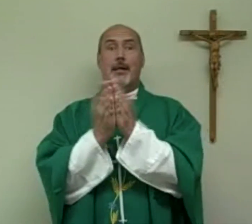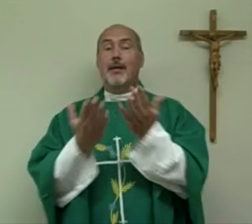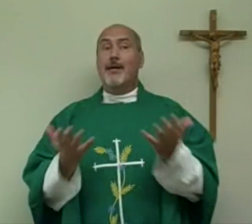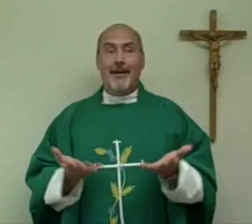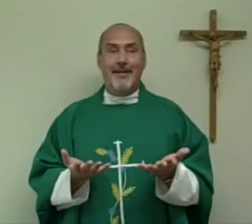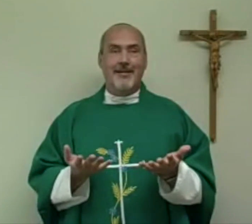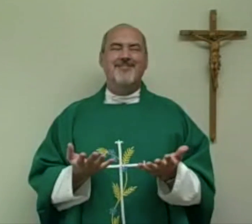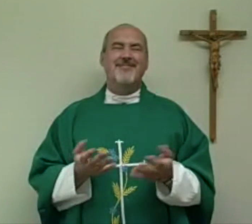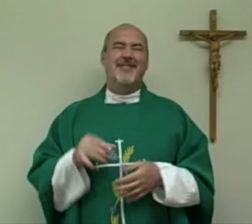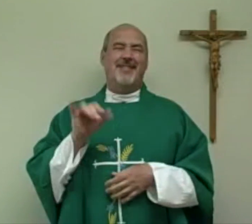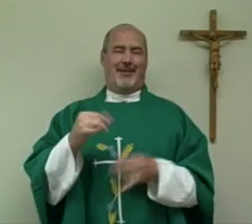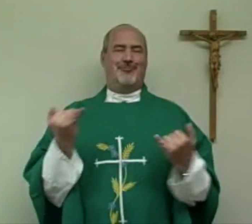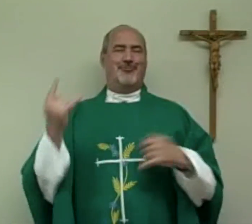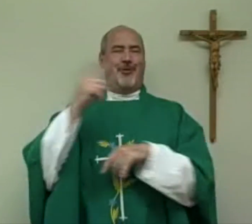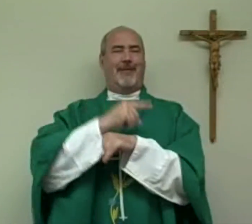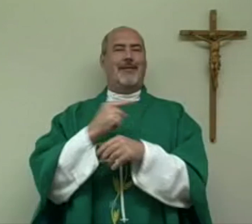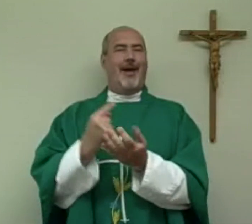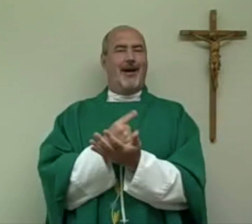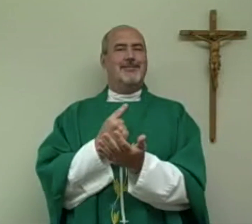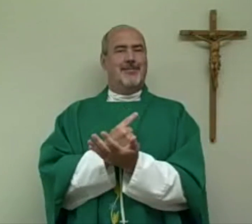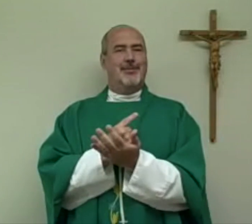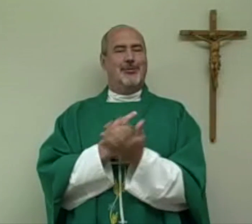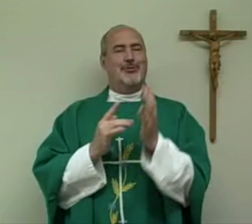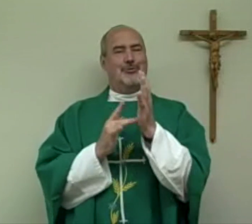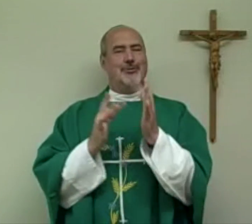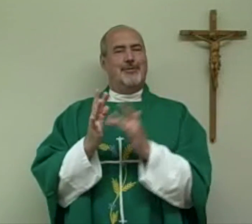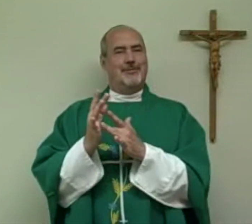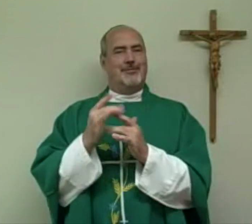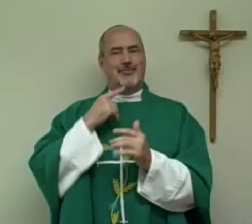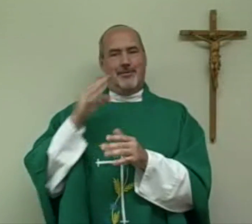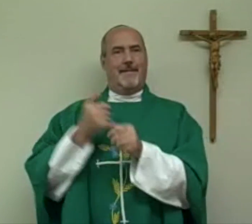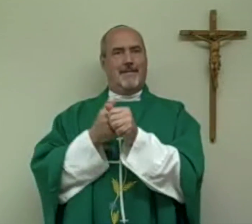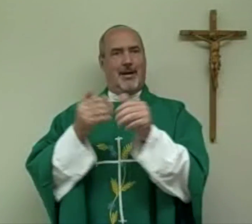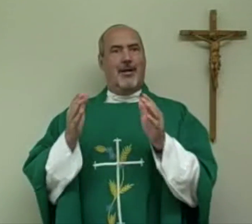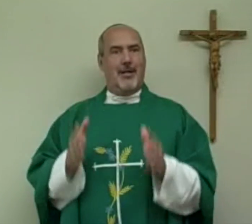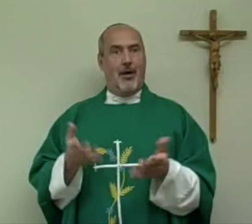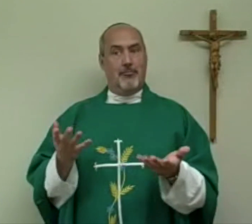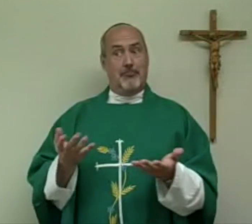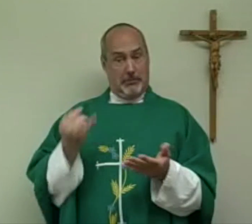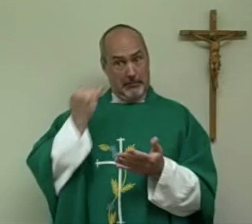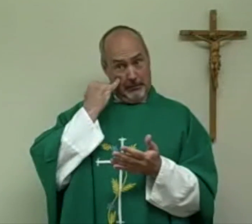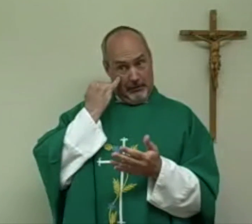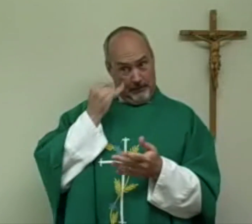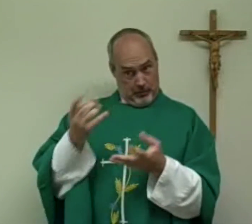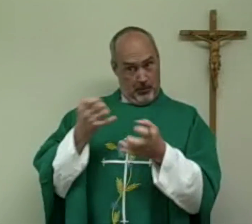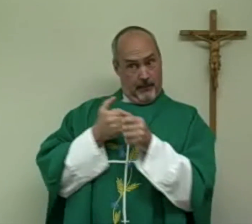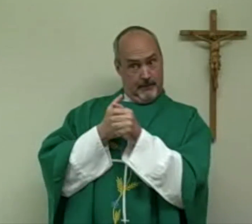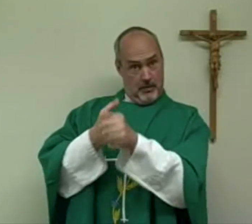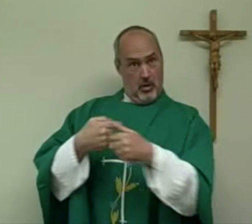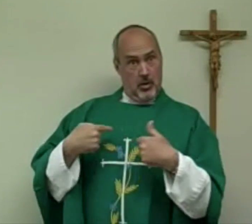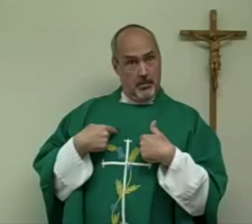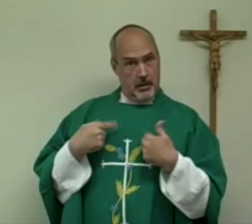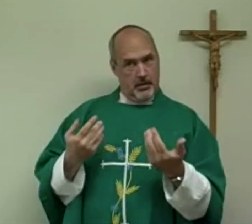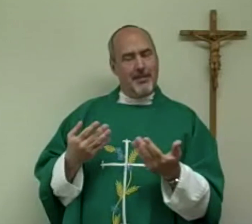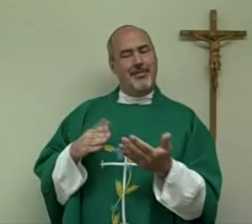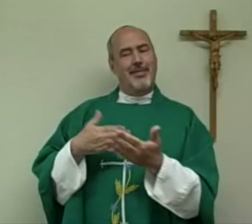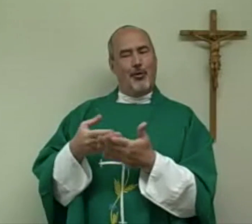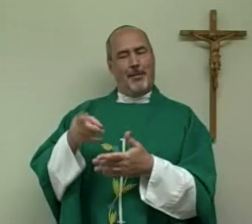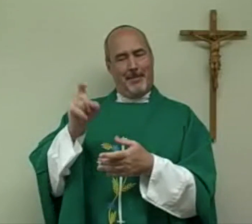One of my favorite quotes from the Bible is in today's gospel when Jesus says to the disciples,